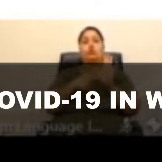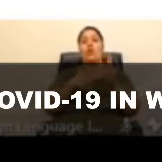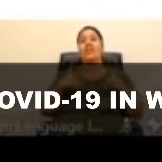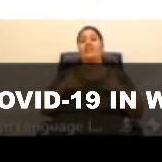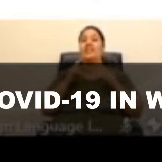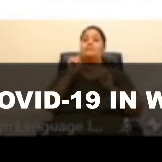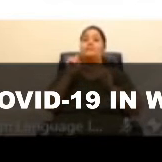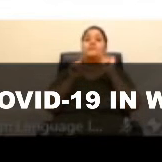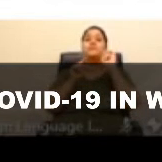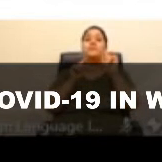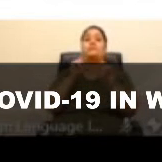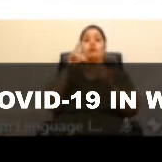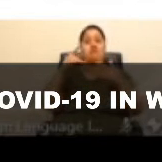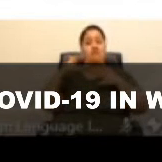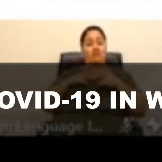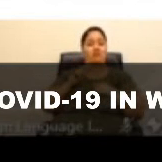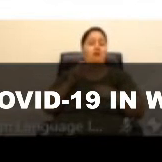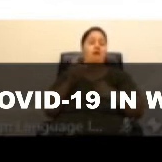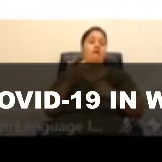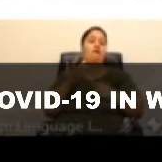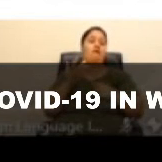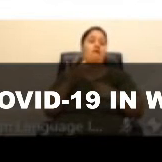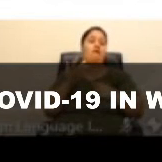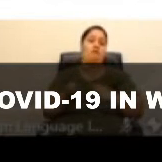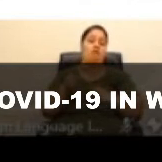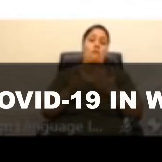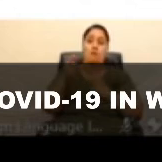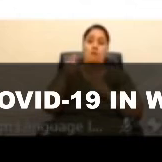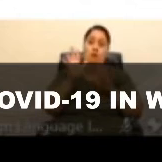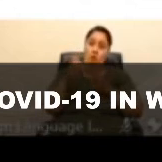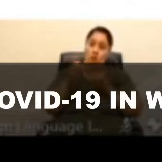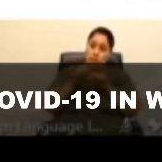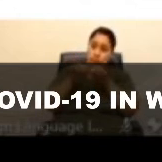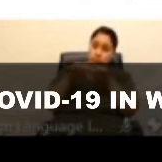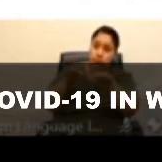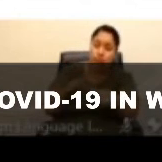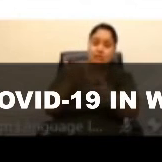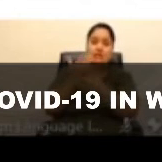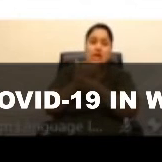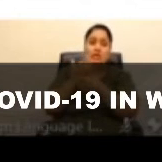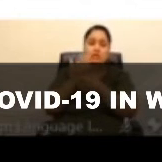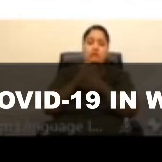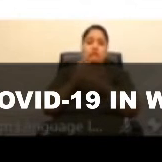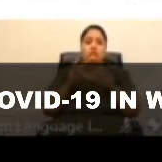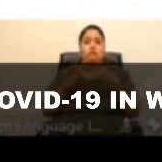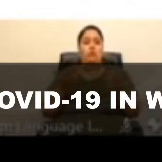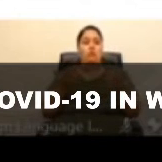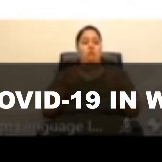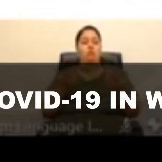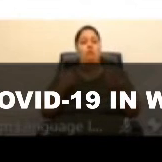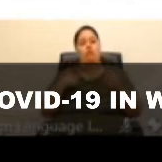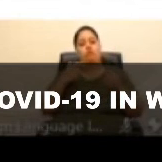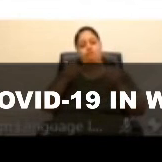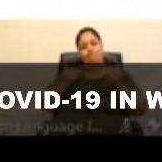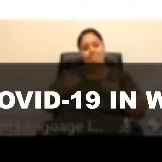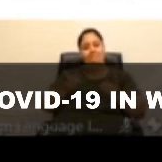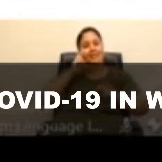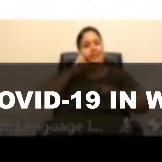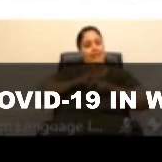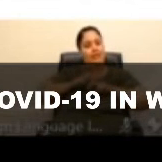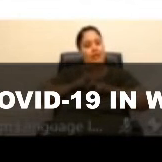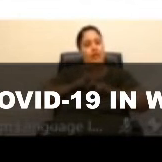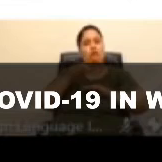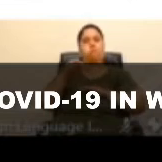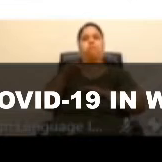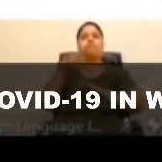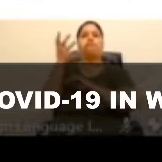be concerning and that may lead to spread of cases, and try to have a presence so that those